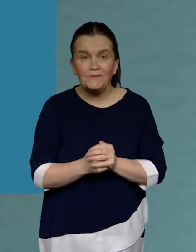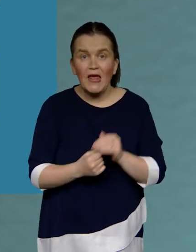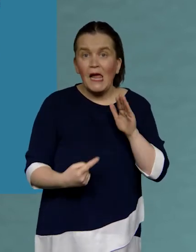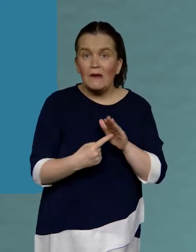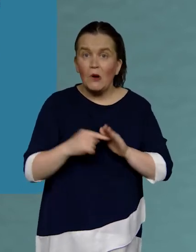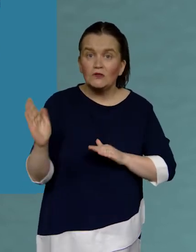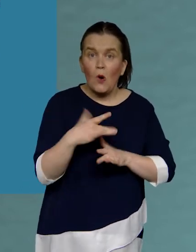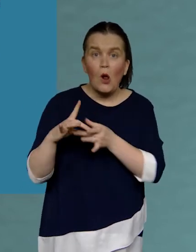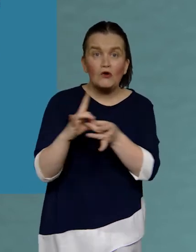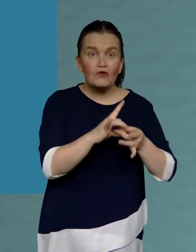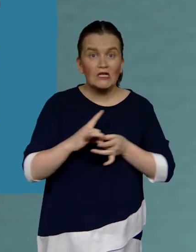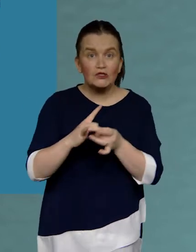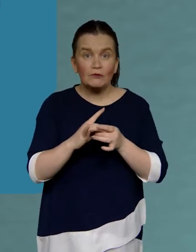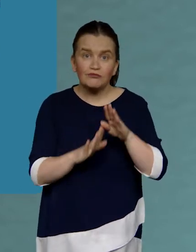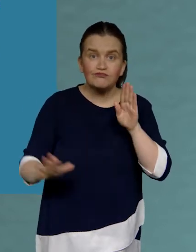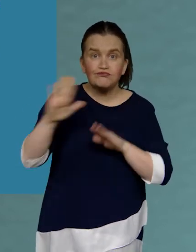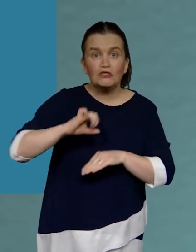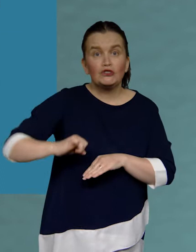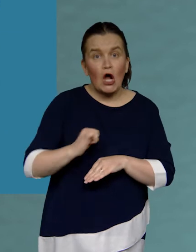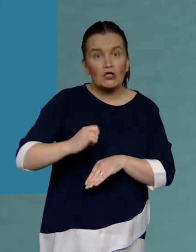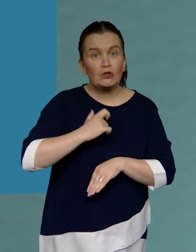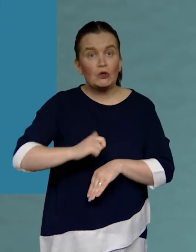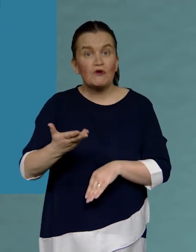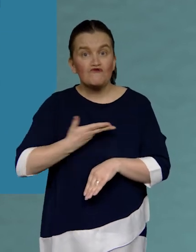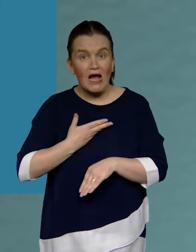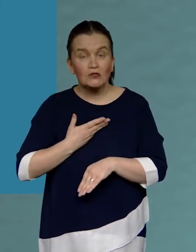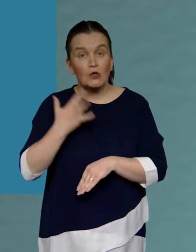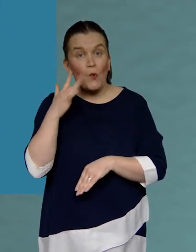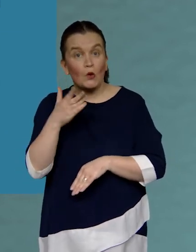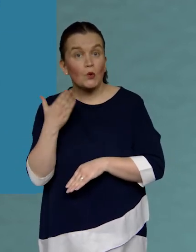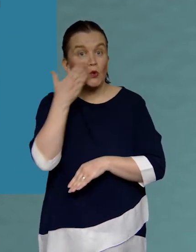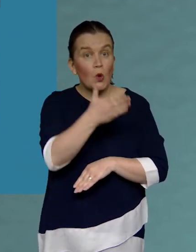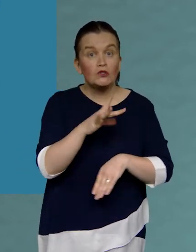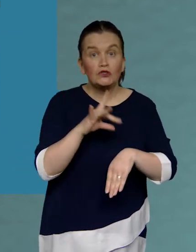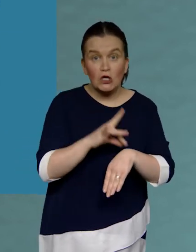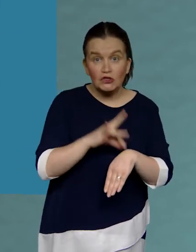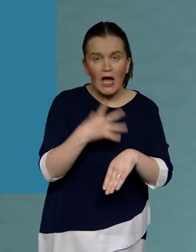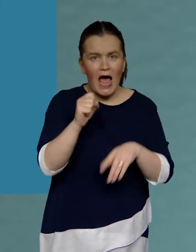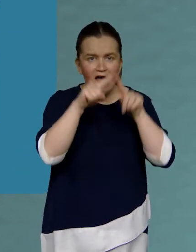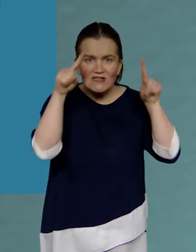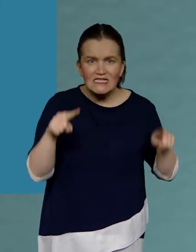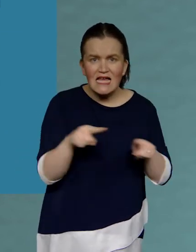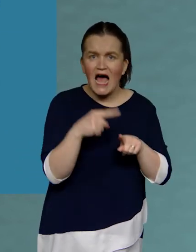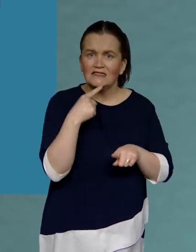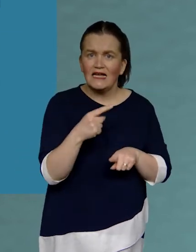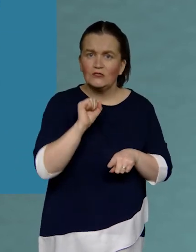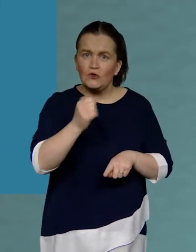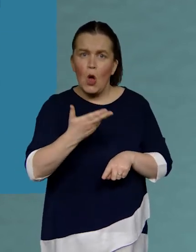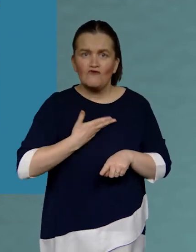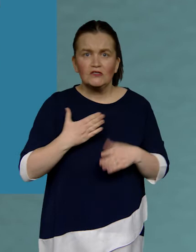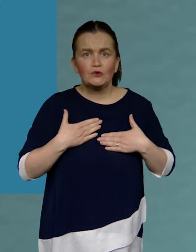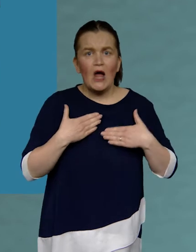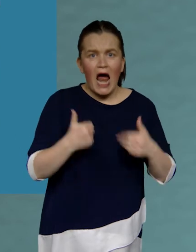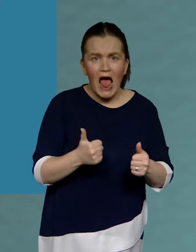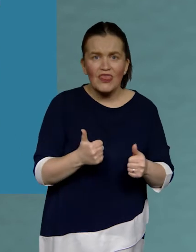human rights so that when you go to the doctor, there is a sign that says, 'Here's your right to health. Here's what you can expect in relation to that right. Here's what you